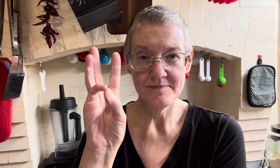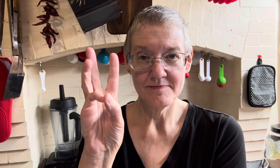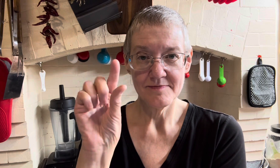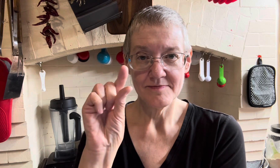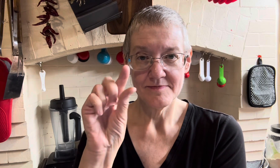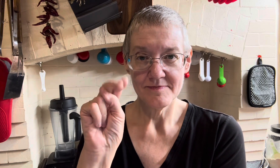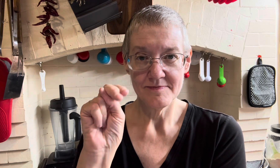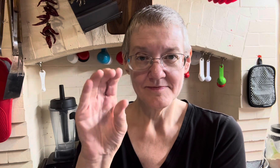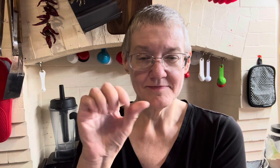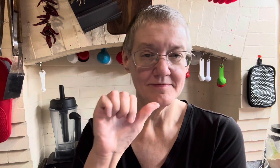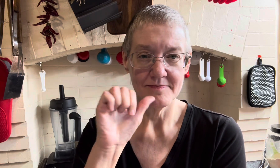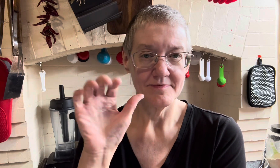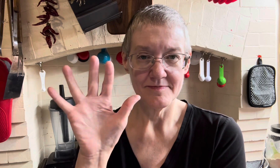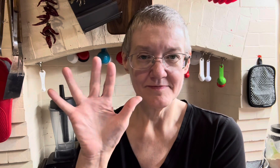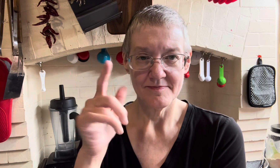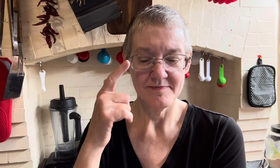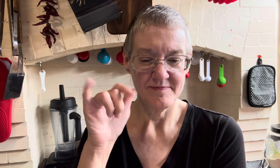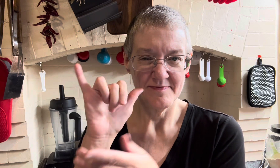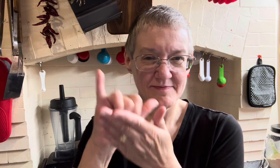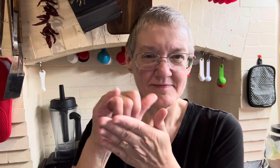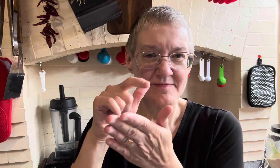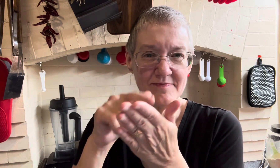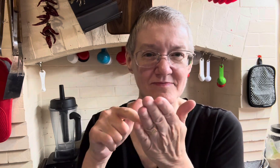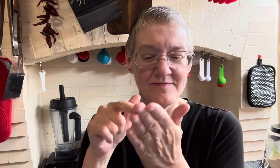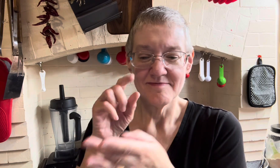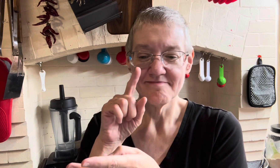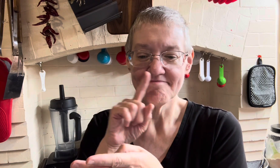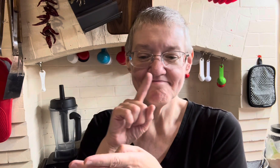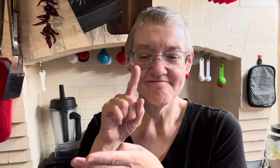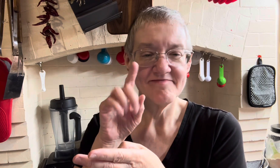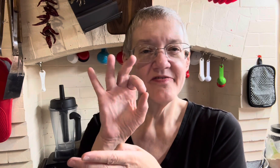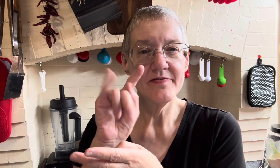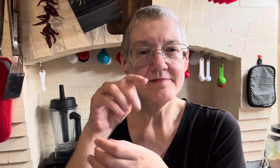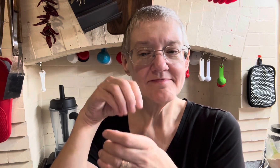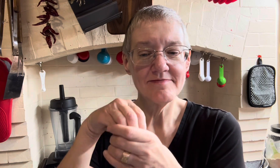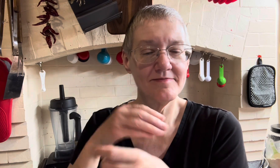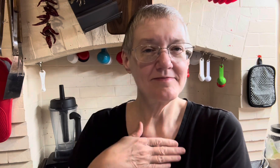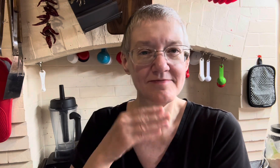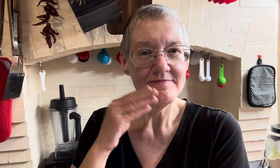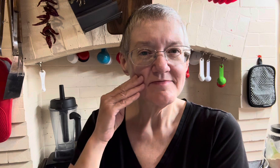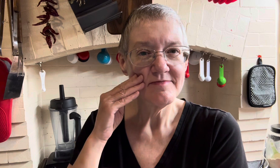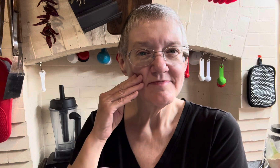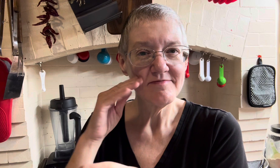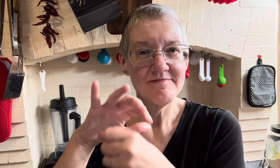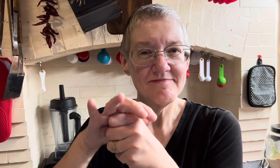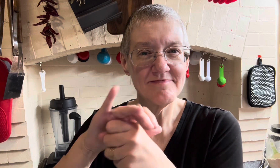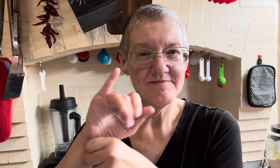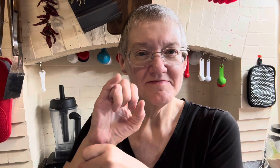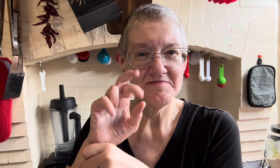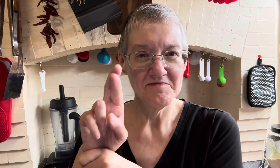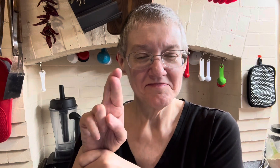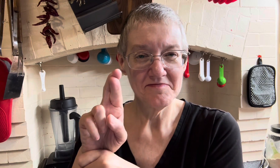Now the green beans is 4.6 grams of net carbs, not 5, because that's what fits in my home canning jars.